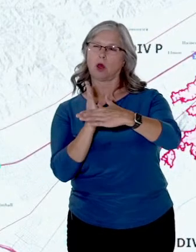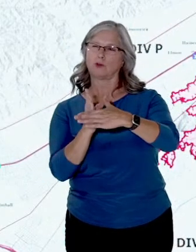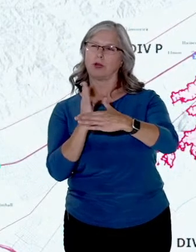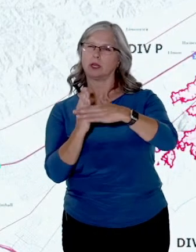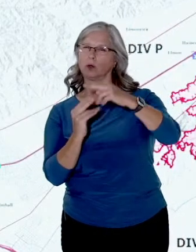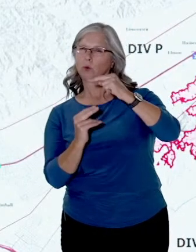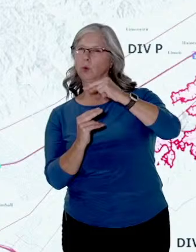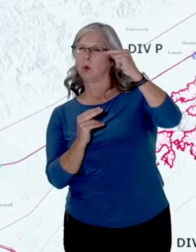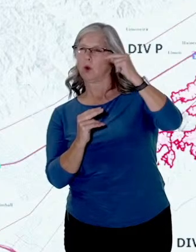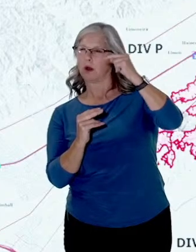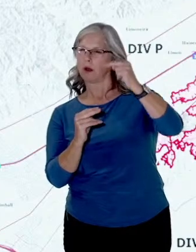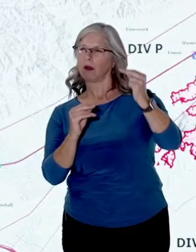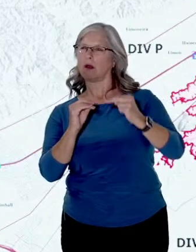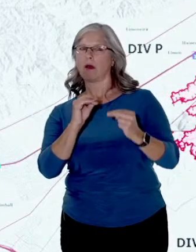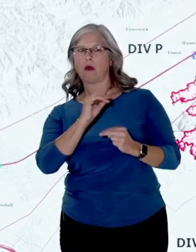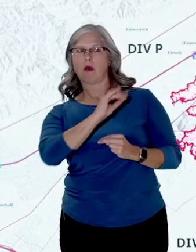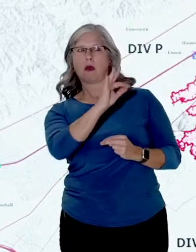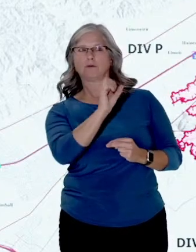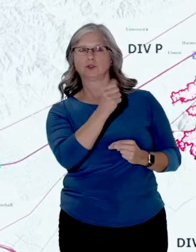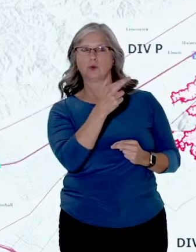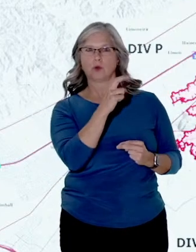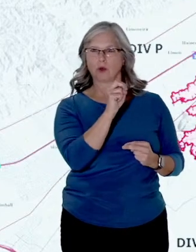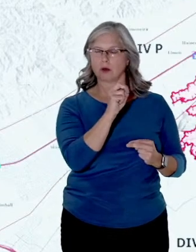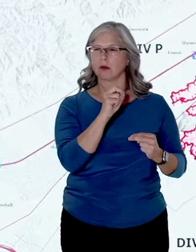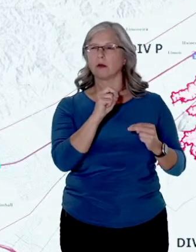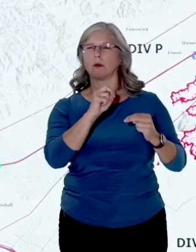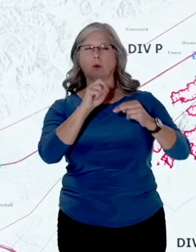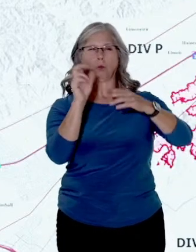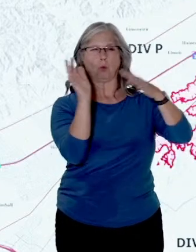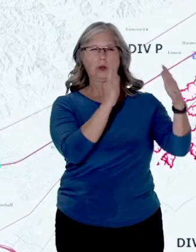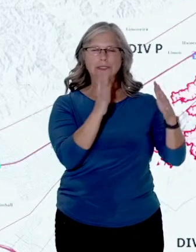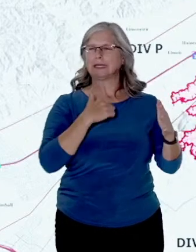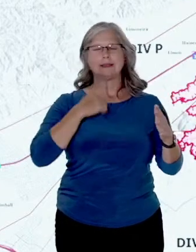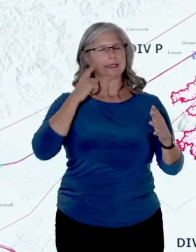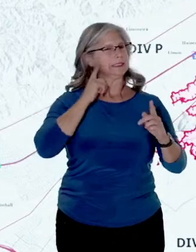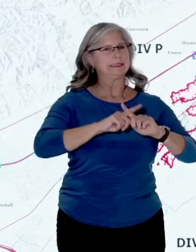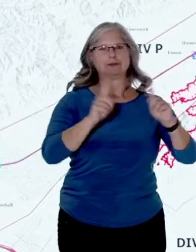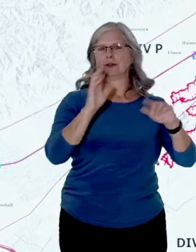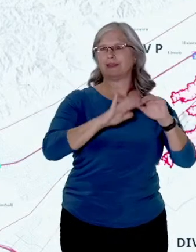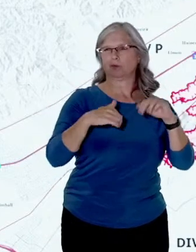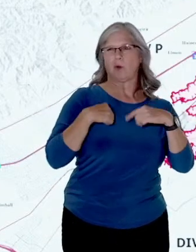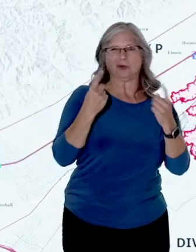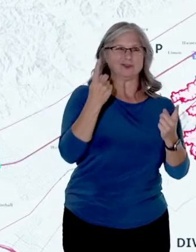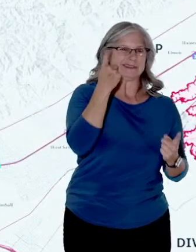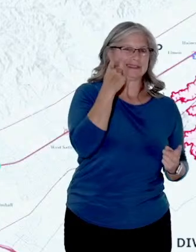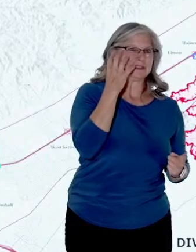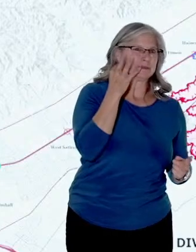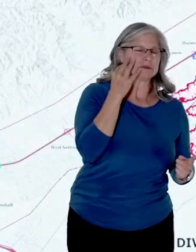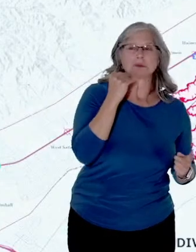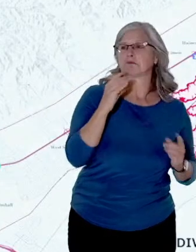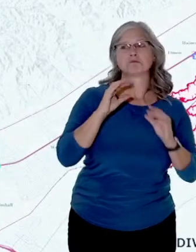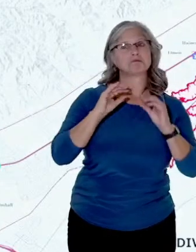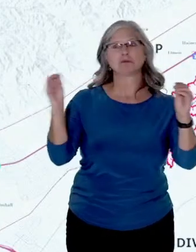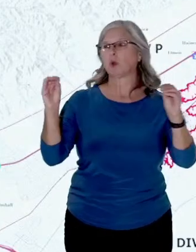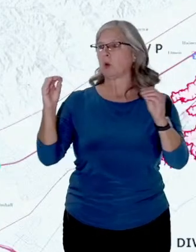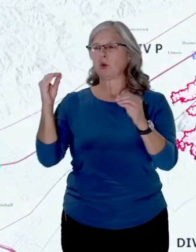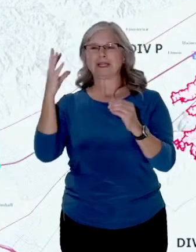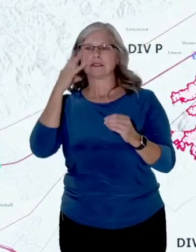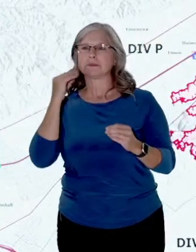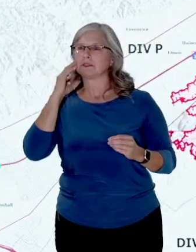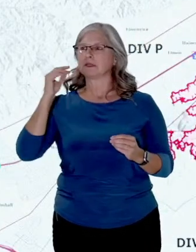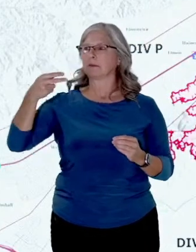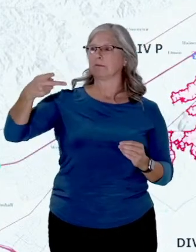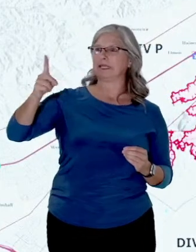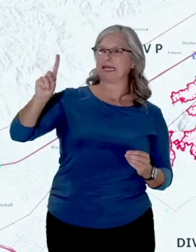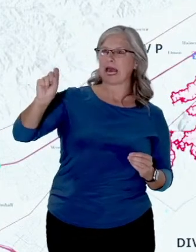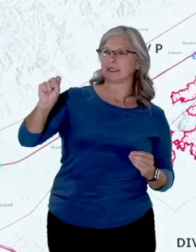northerly or offshore winds. At this time, I would say it's a very different setup than what we just went through, so no concerns for any type of a PDS red